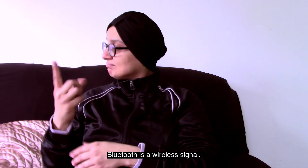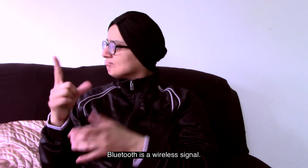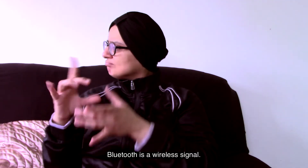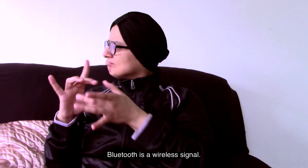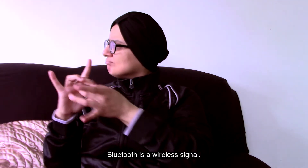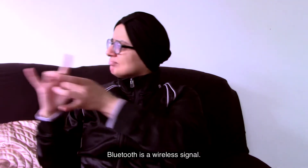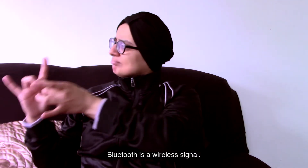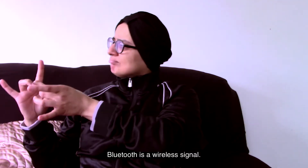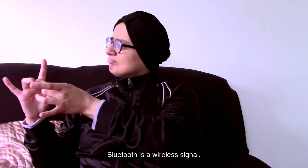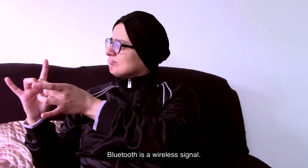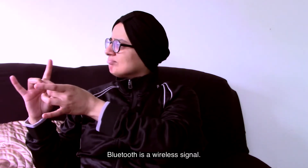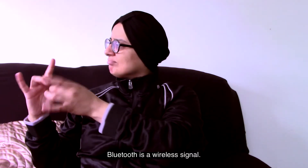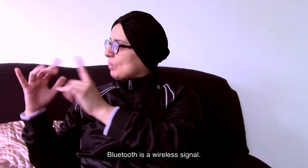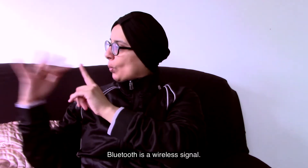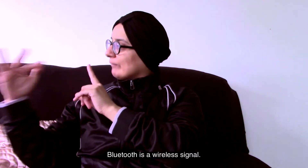Bluetooth is a wireless signal.